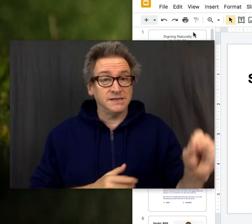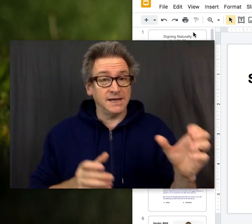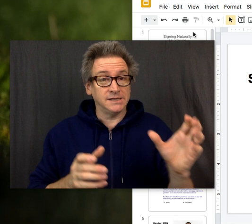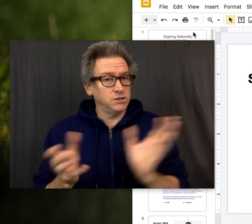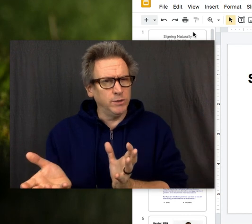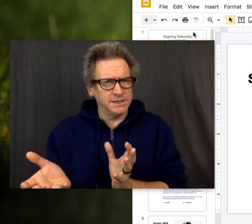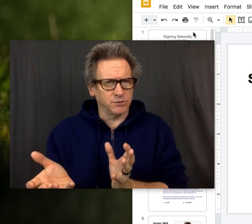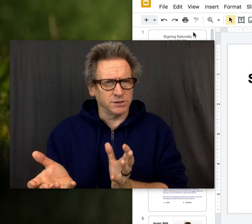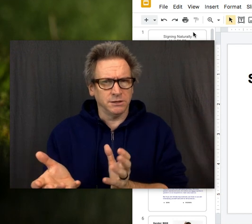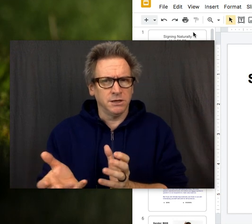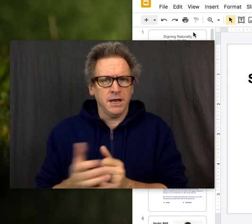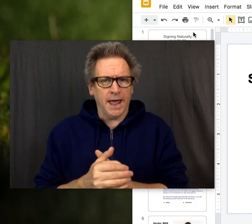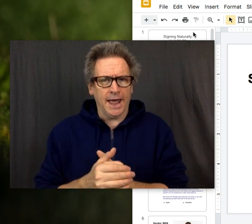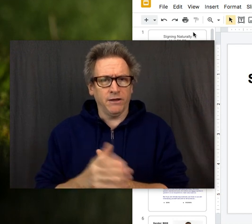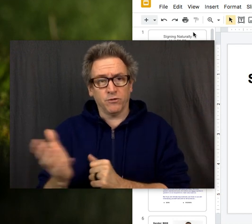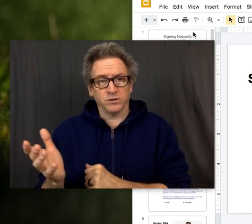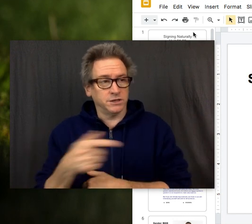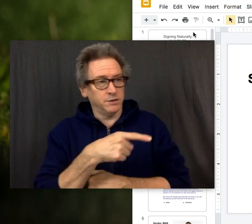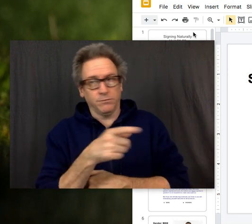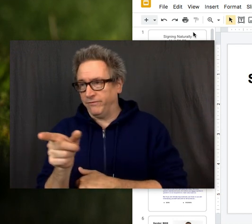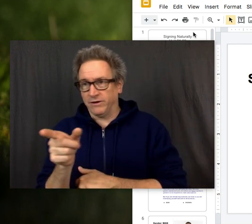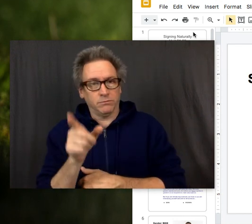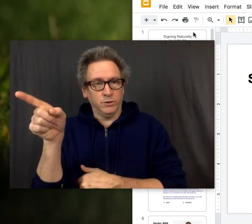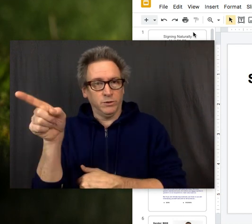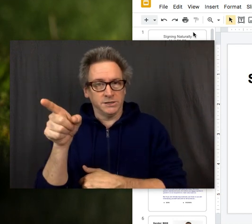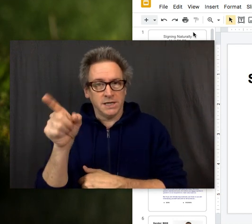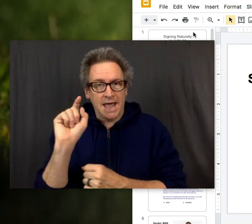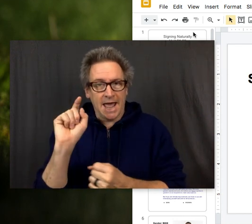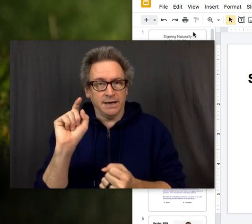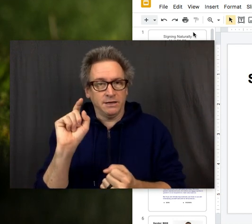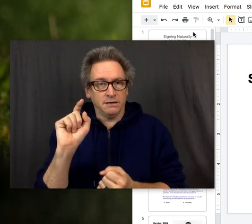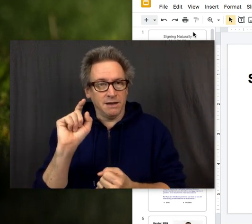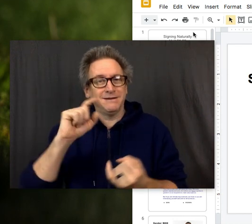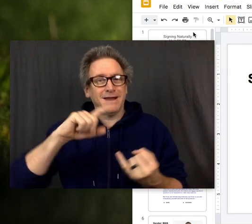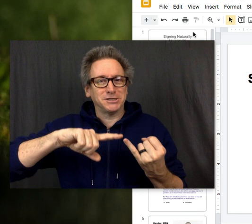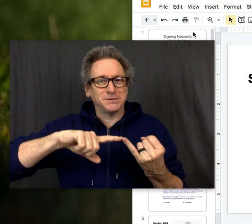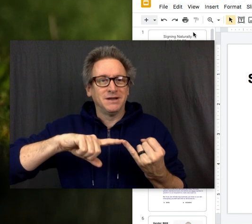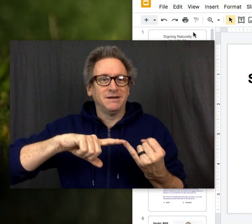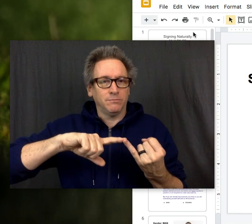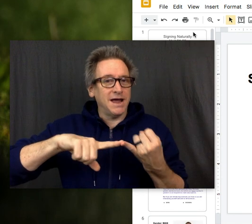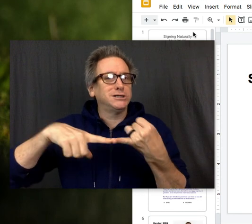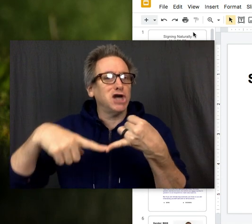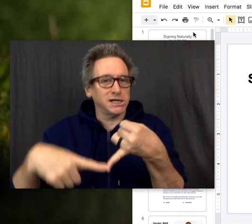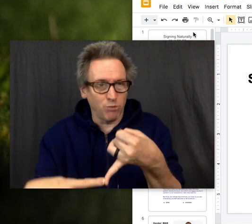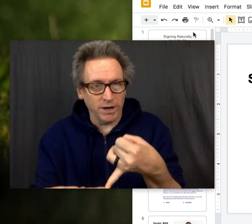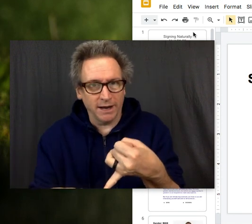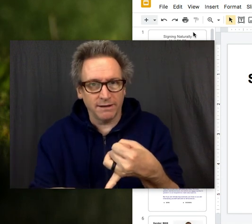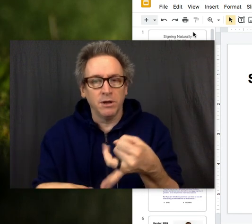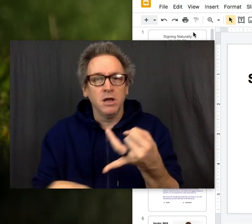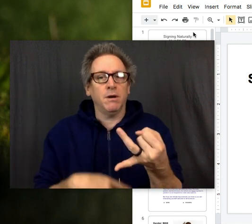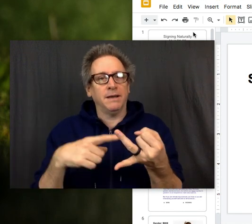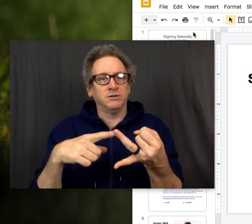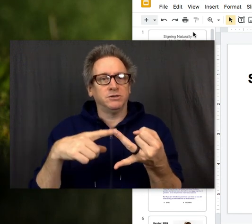name, says, who is this person? And the other person can figure out who it is and not just point at